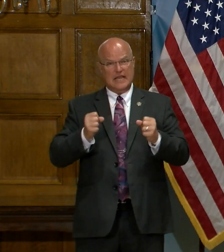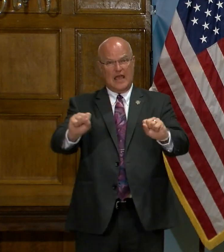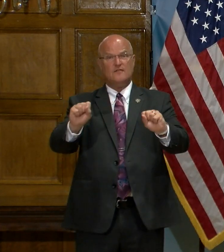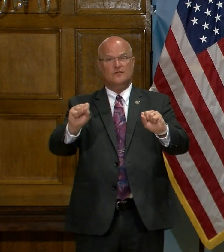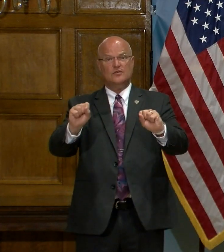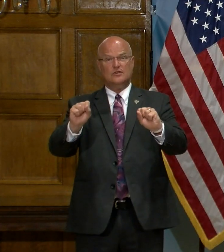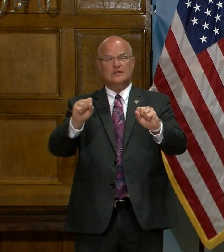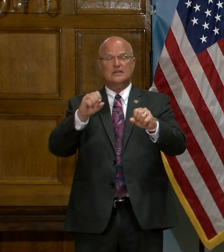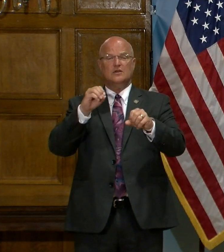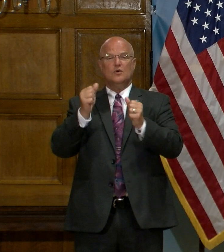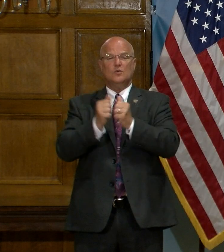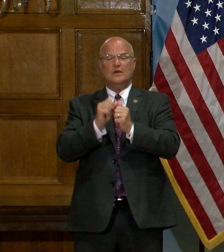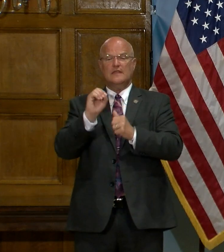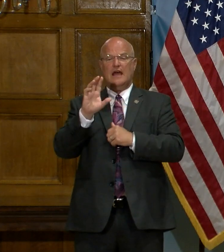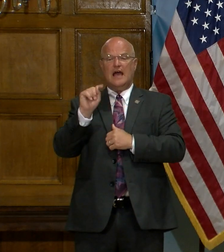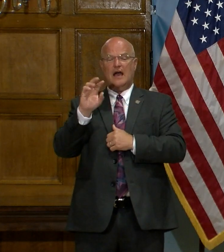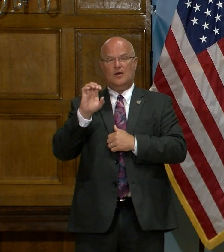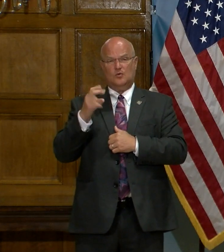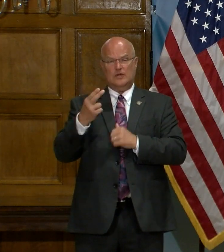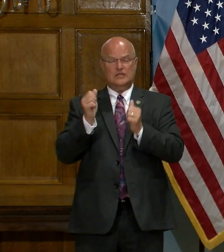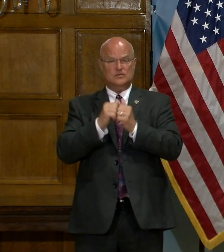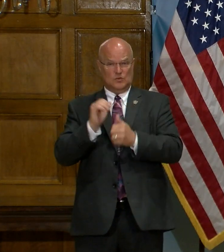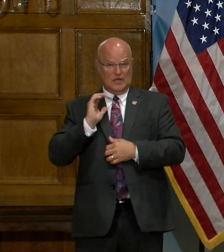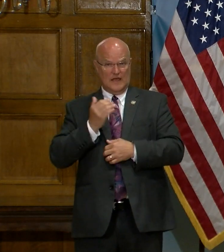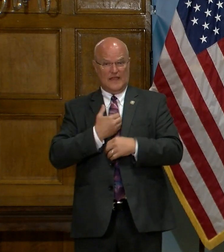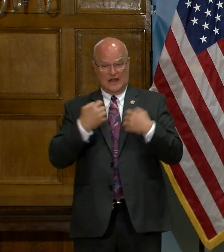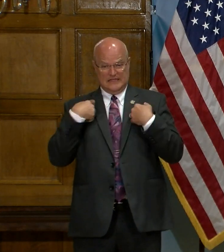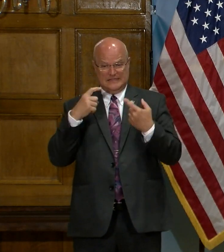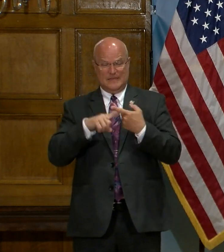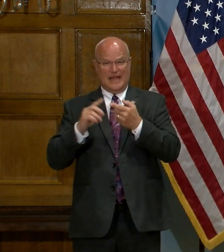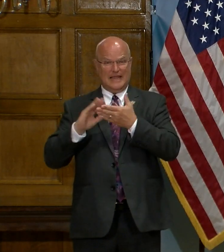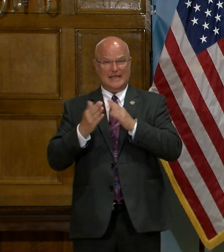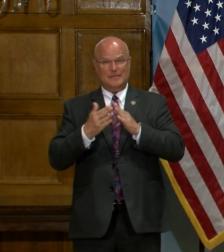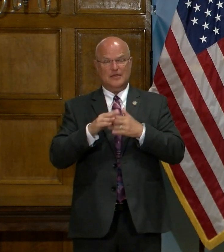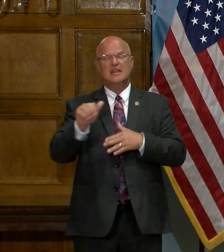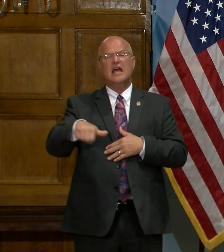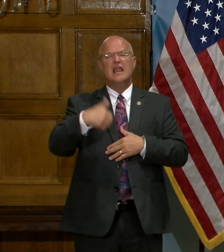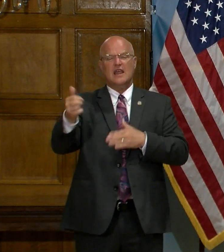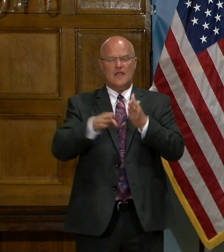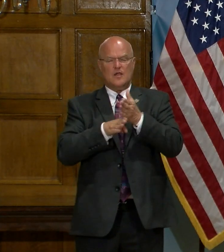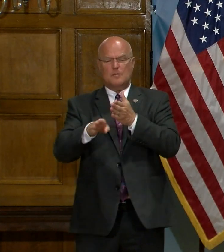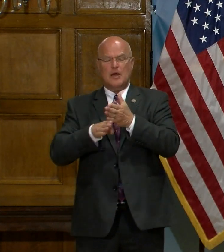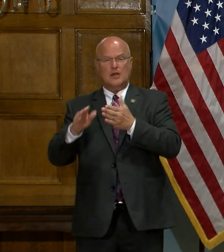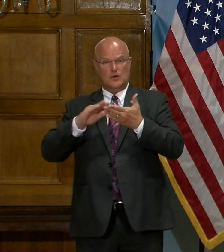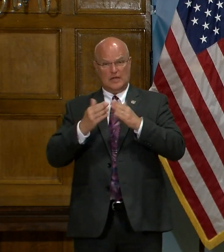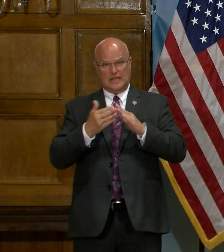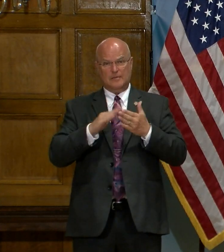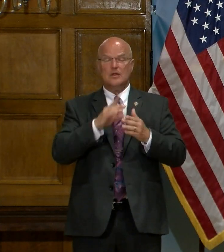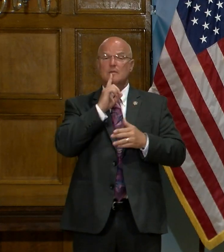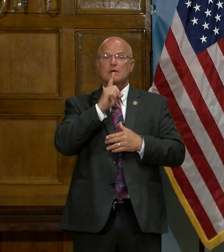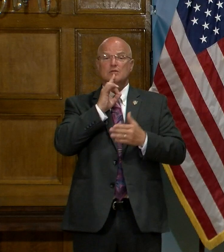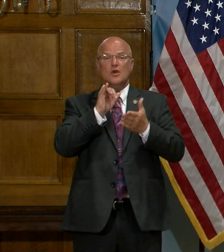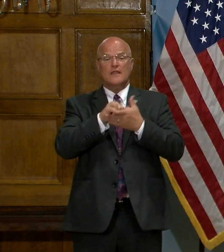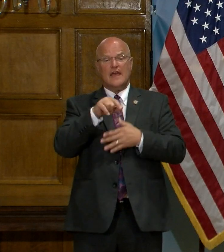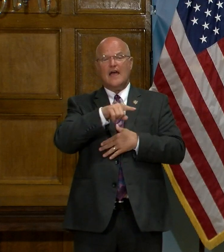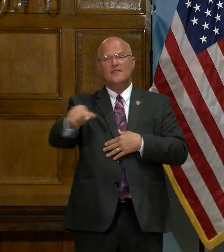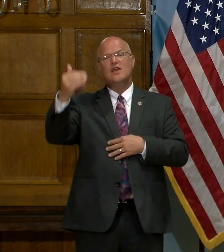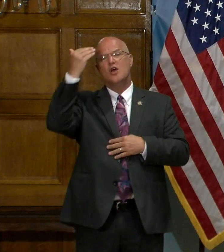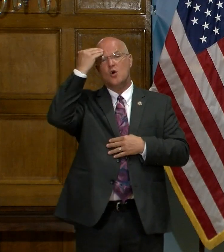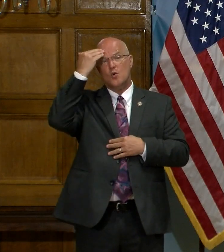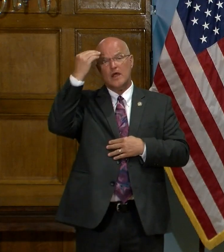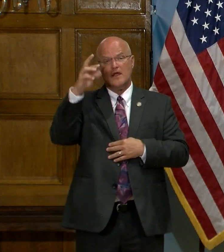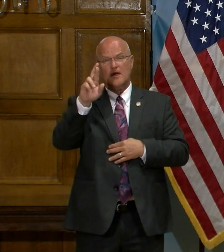effort in outreach with our Hispanic community and other minority communities to make sure they're aware